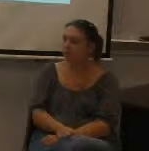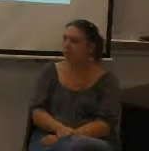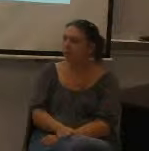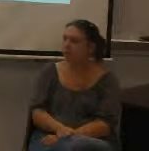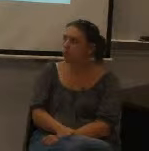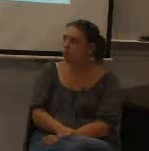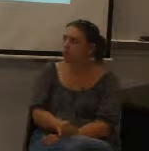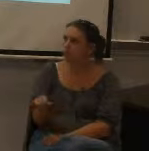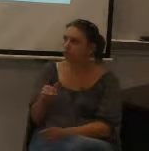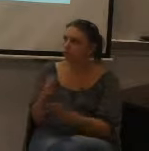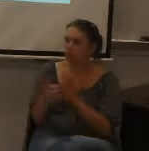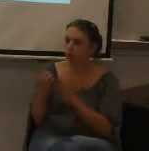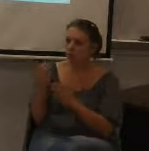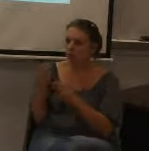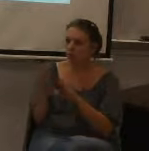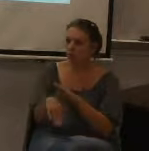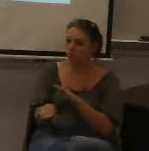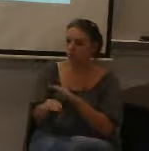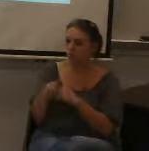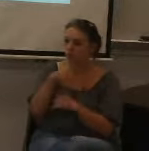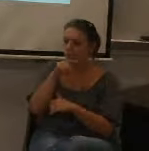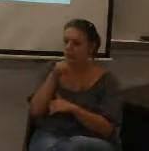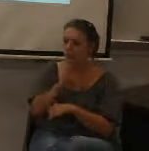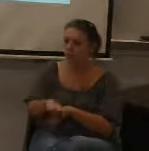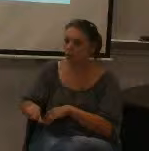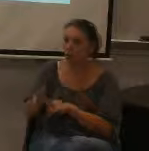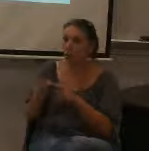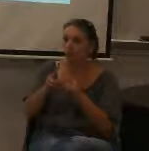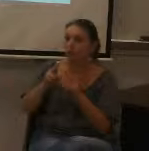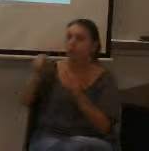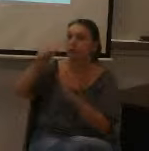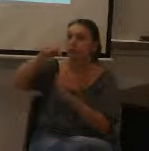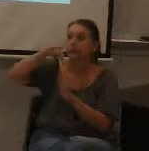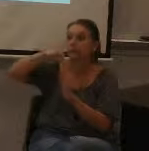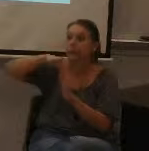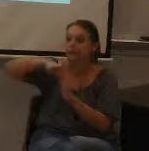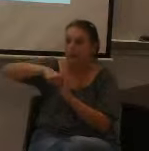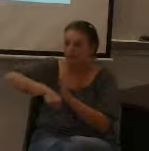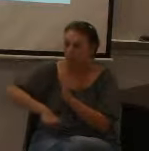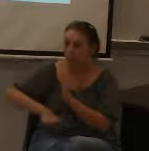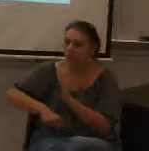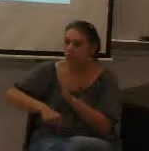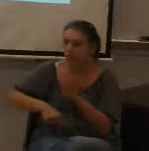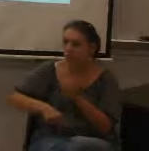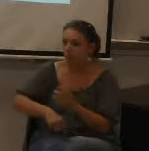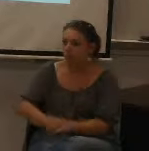So like some of the ones that were under the desert Southwest are extraordinarily deep ones.